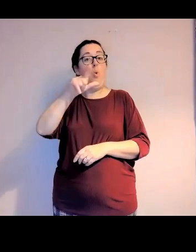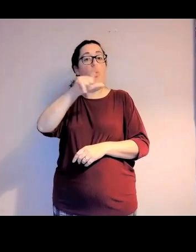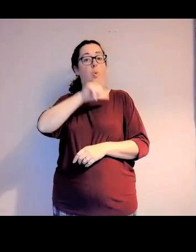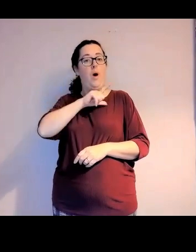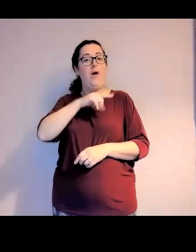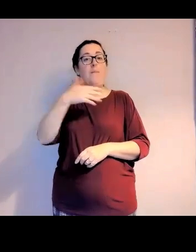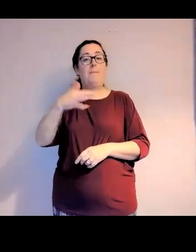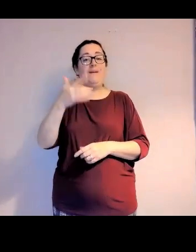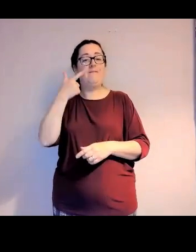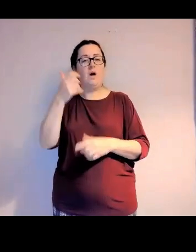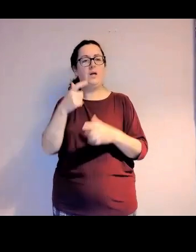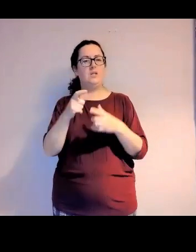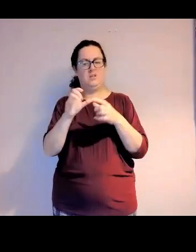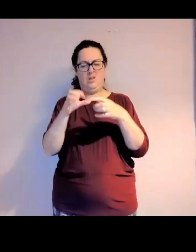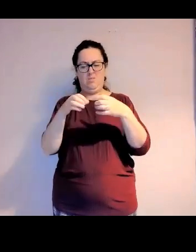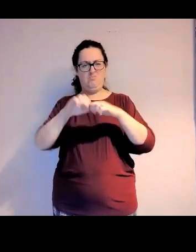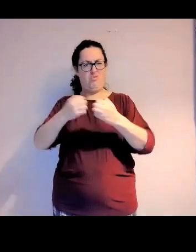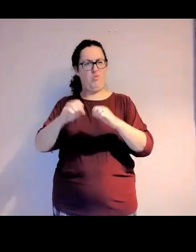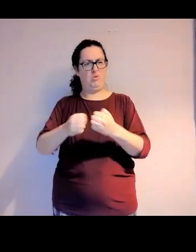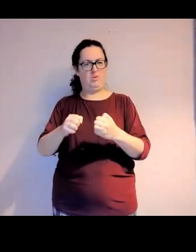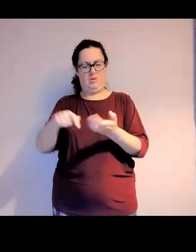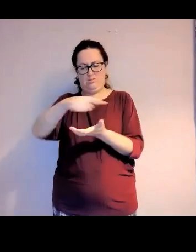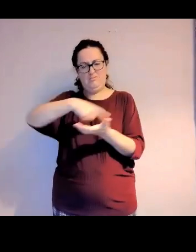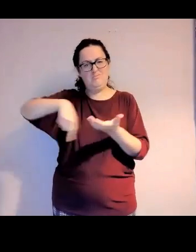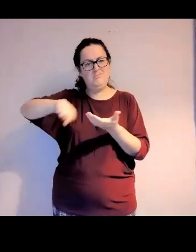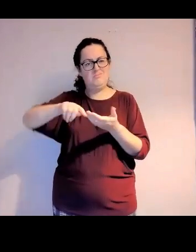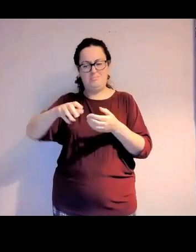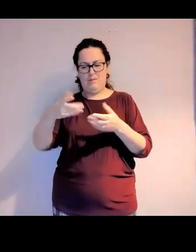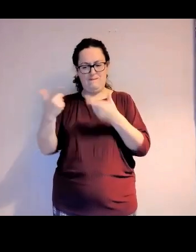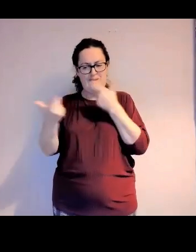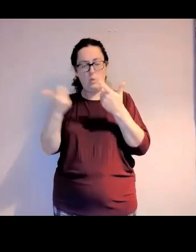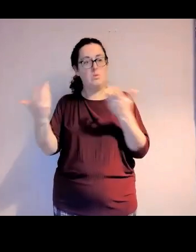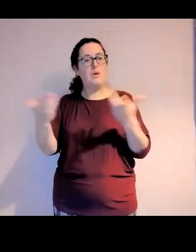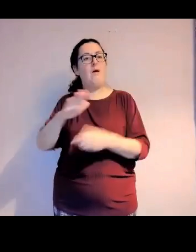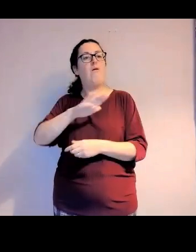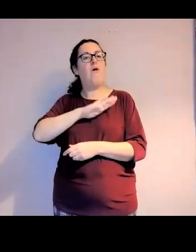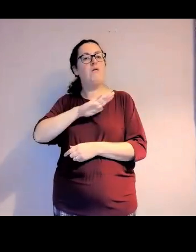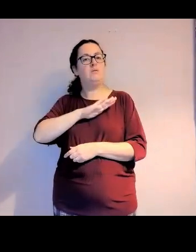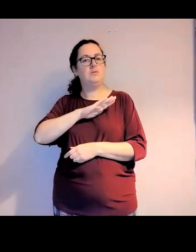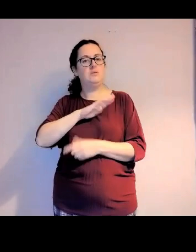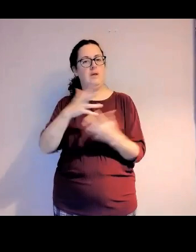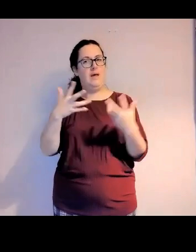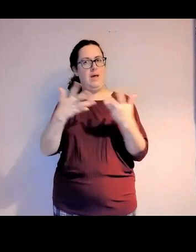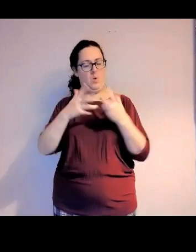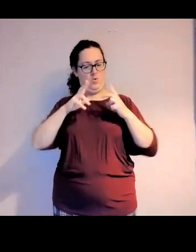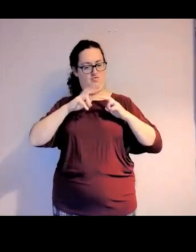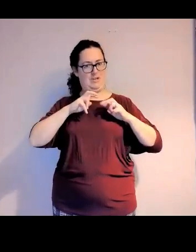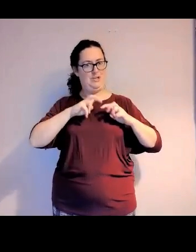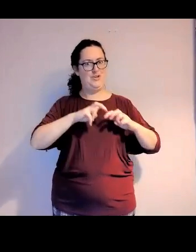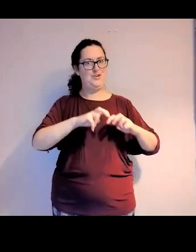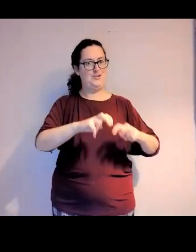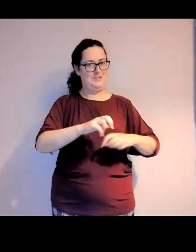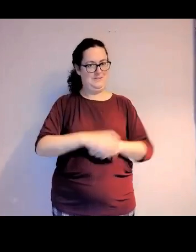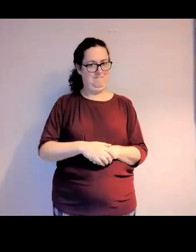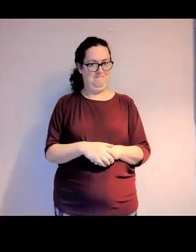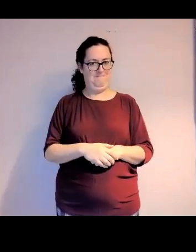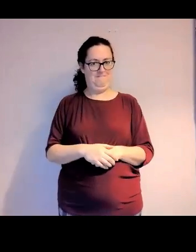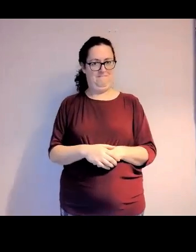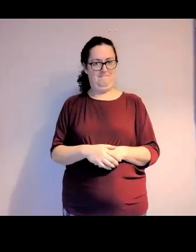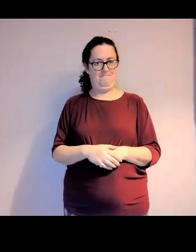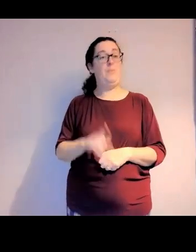pieces of china, broken pieces, in the garden. And so that's how I started researching her. So the woman in the china